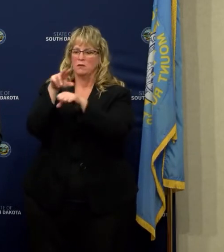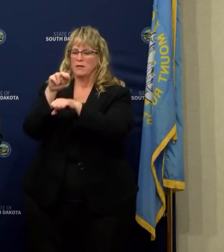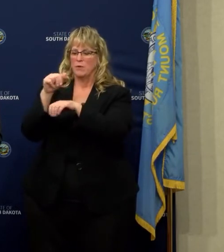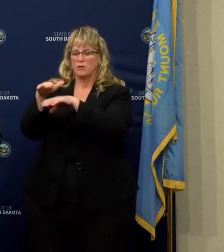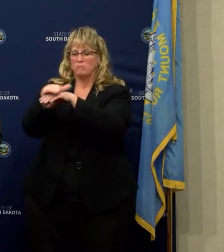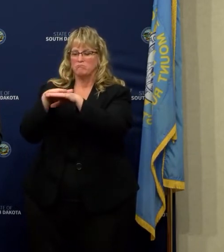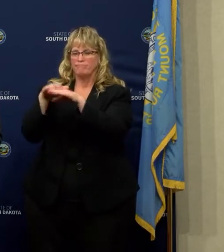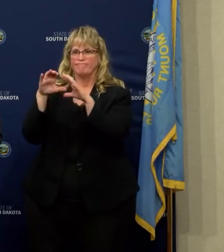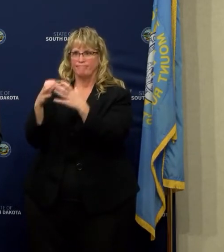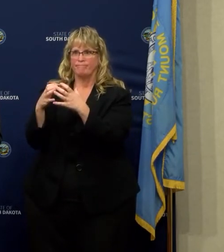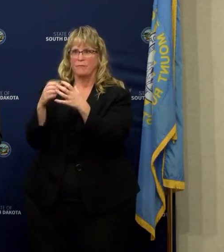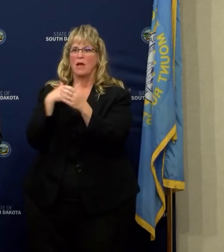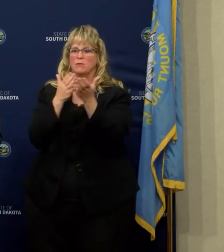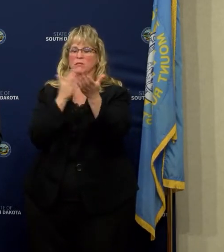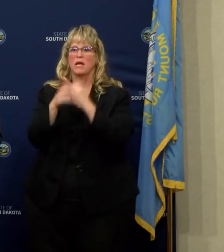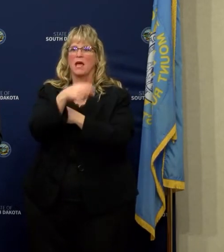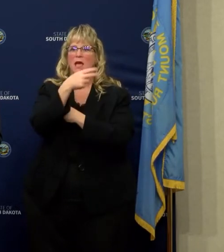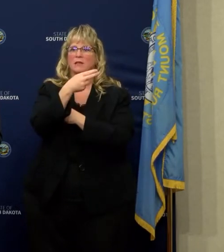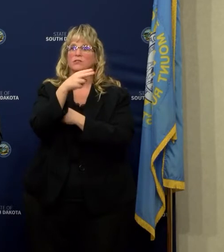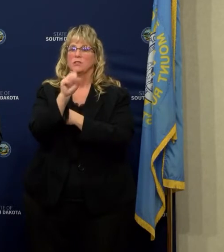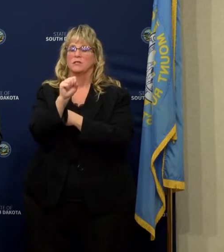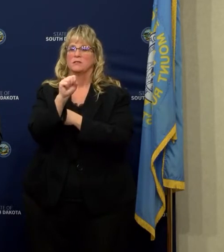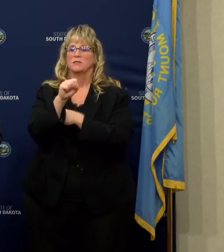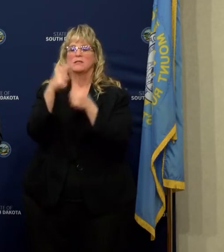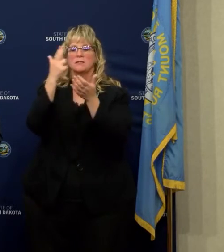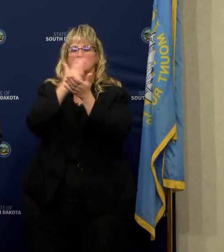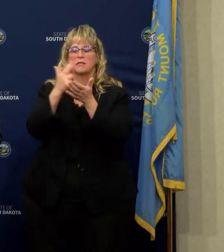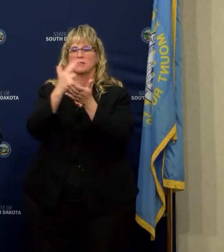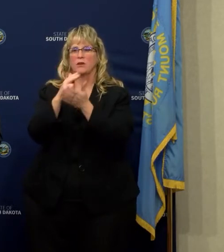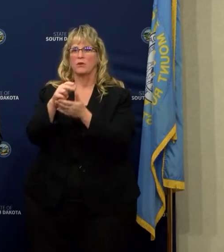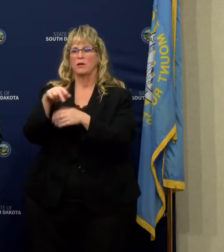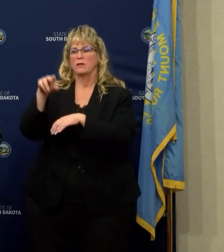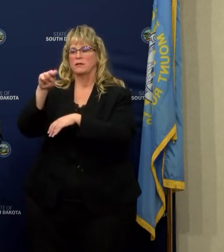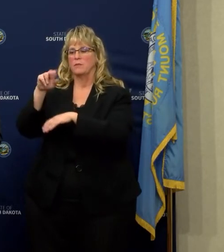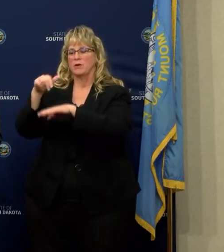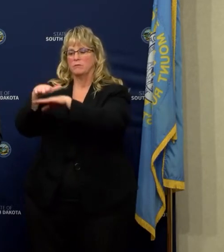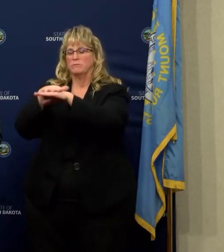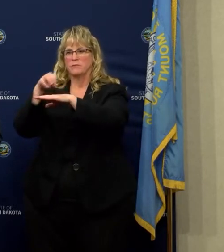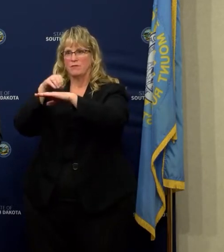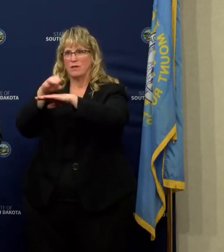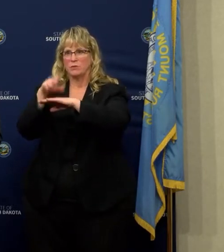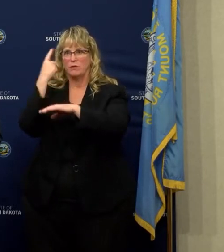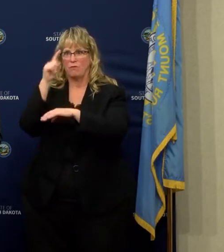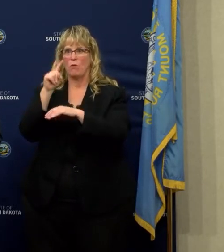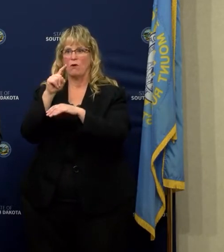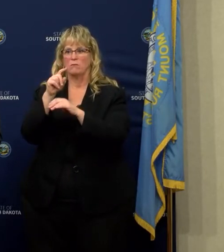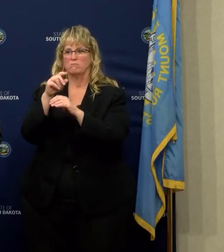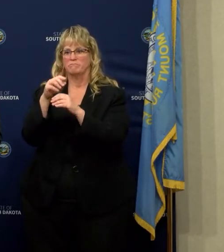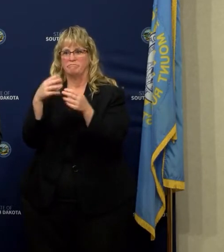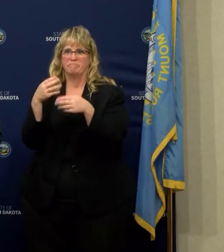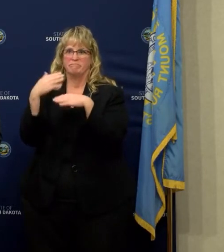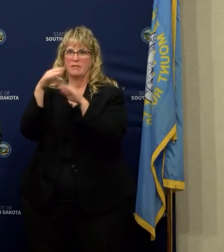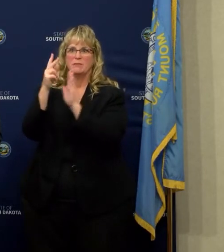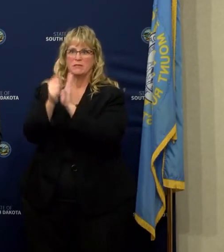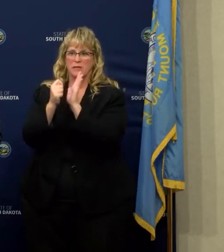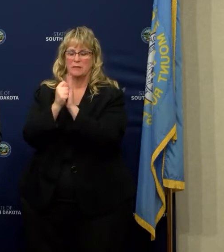did serve on the HHS Secretary's Tribal Advisory Board for a period there.